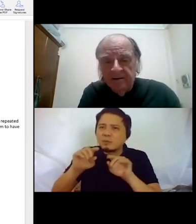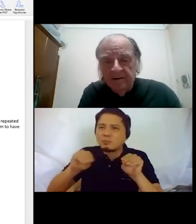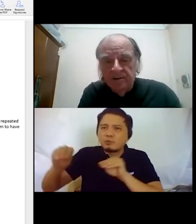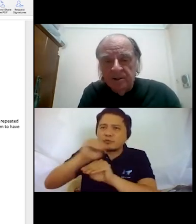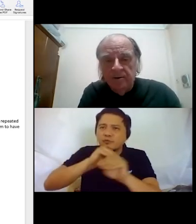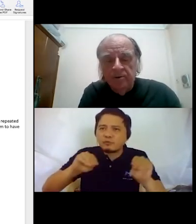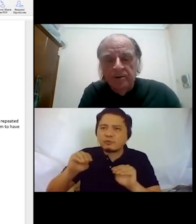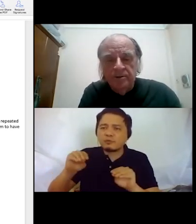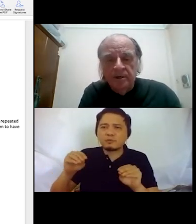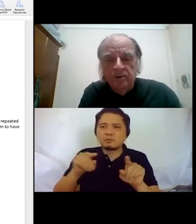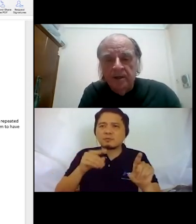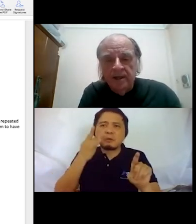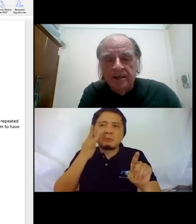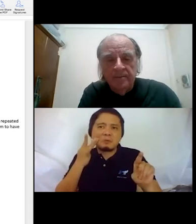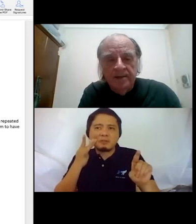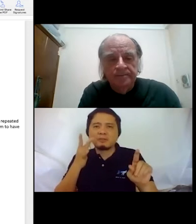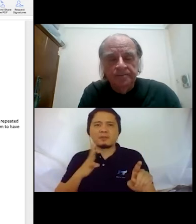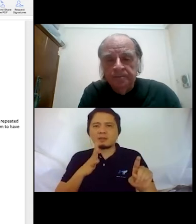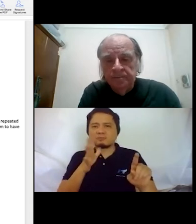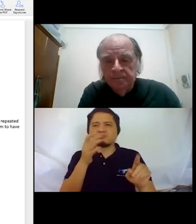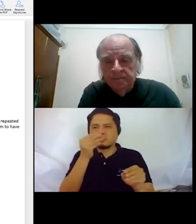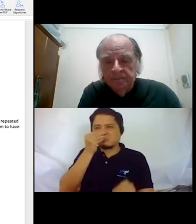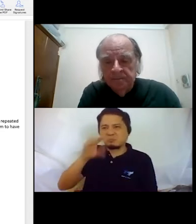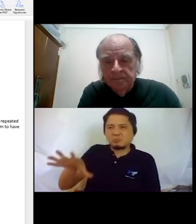that's fine. Jacques, you can just ignore that comment.